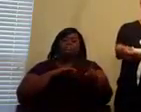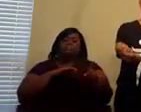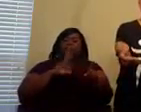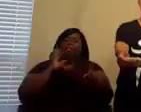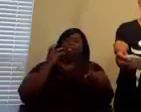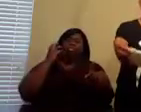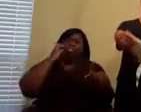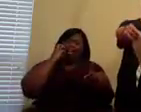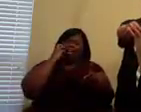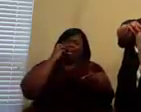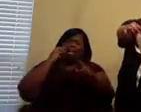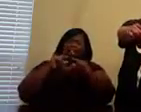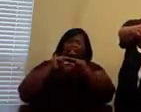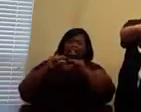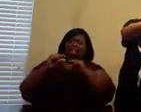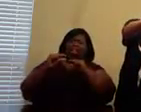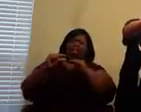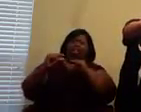how thick it is,